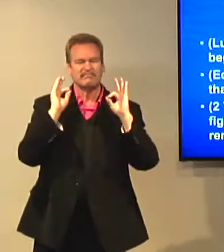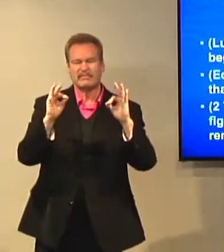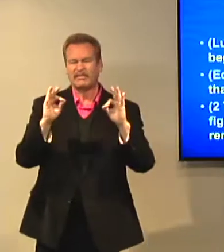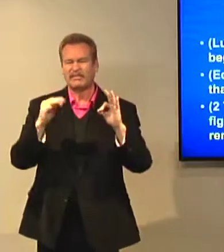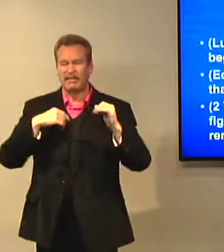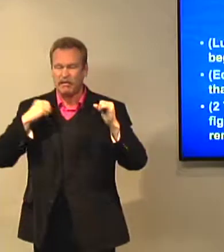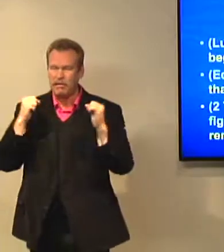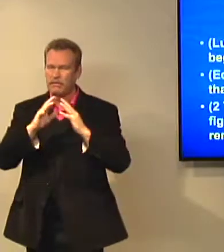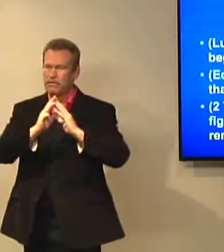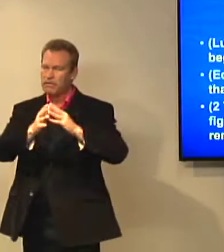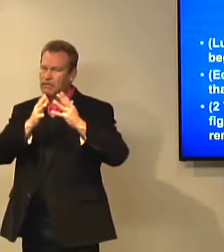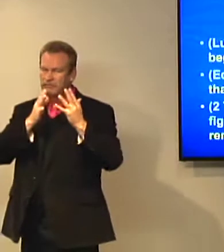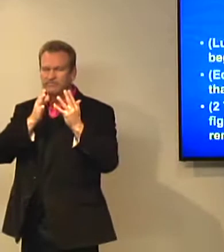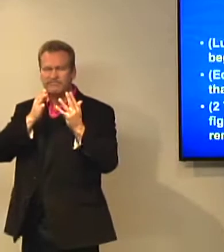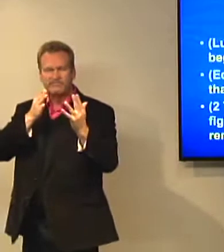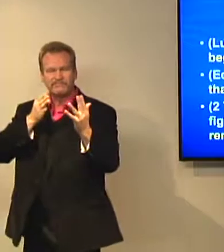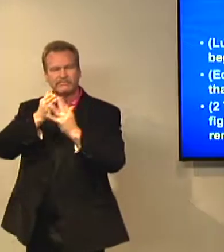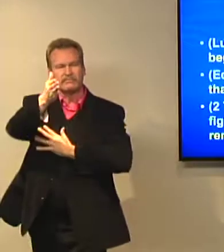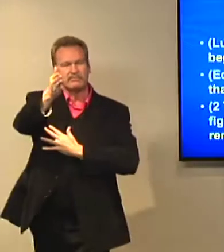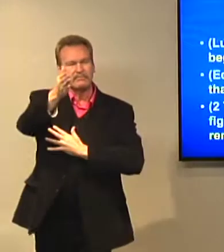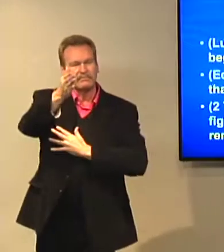race. I have remained faithful.